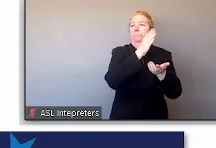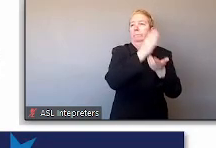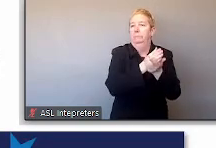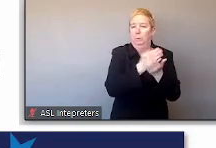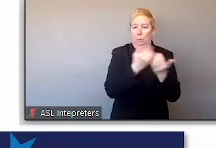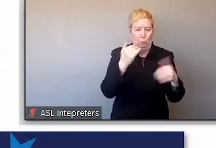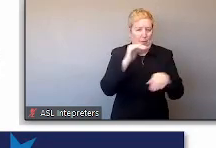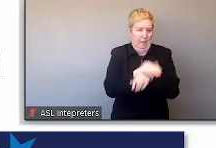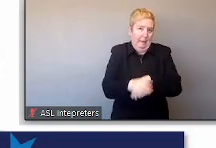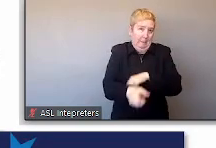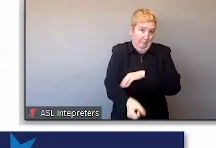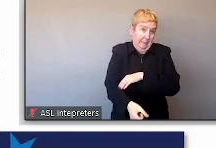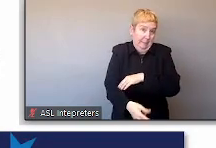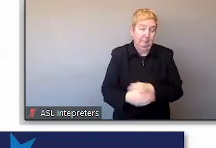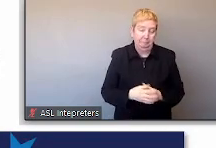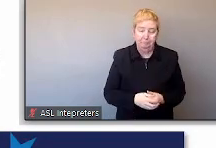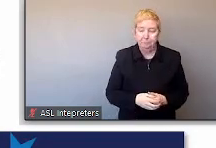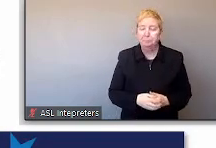slide.